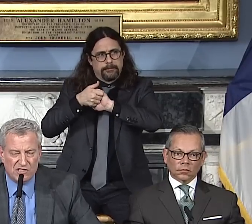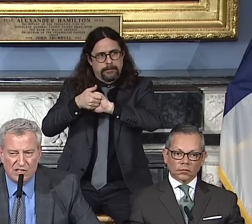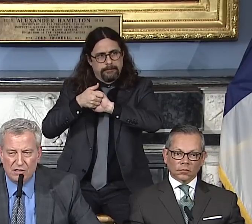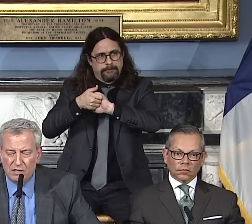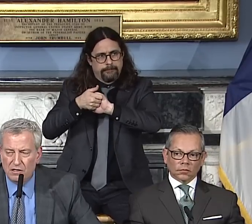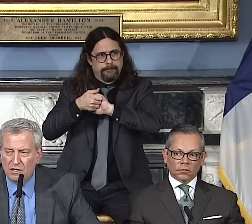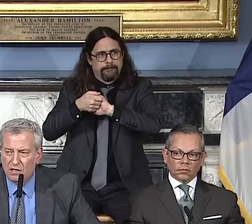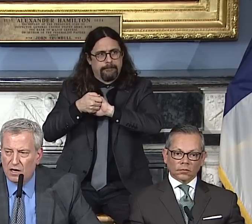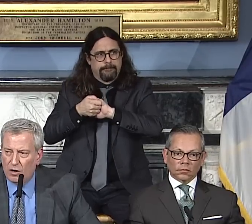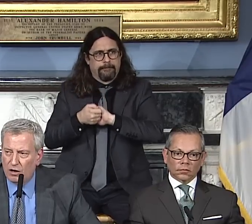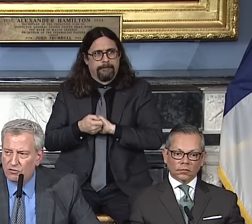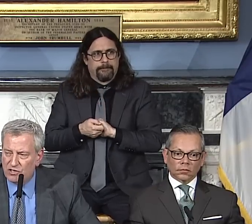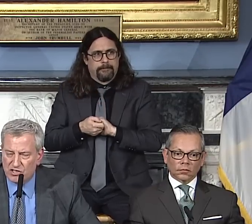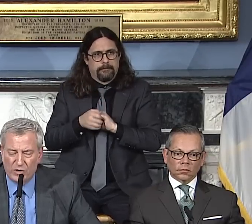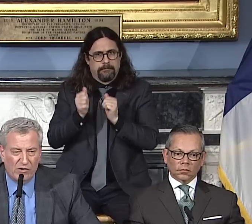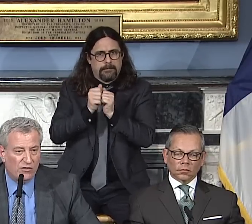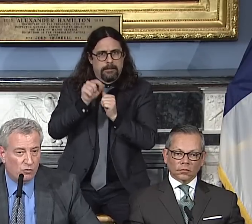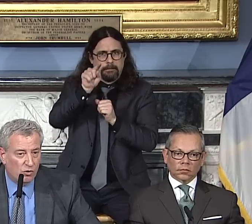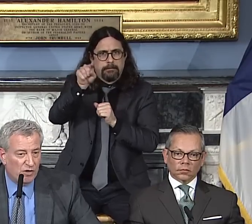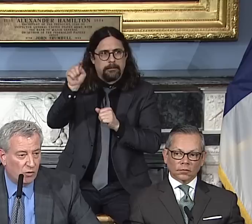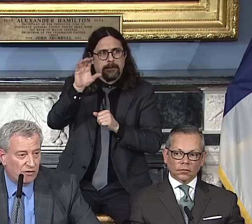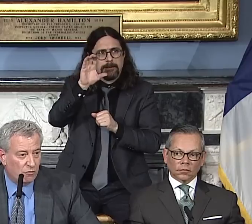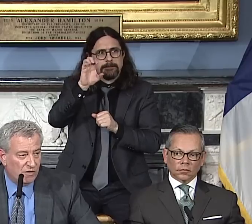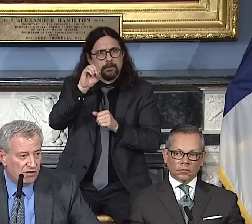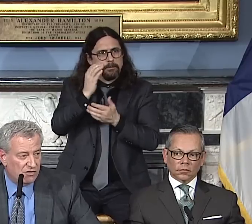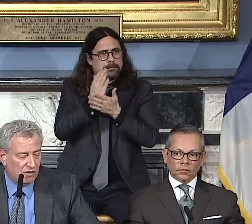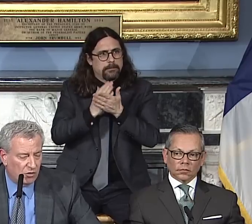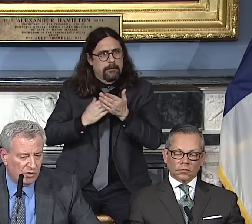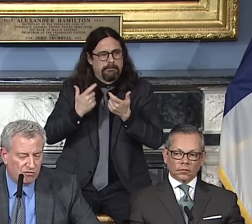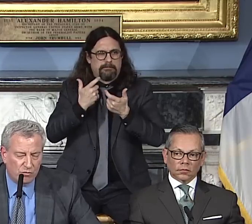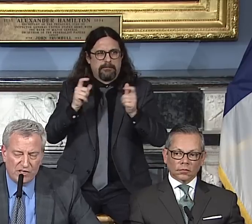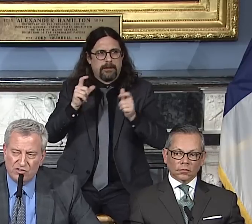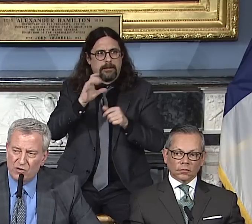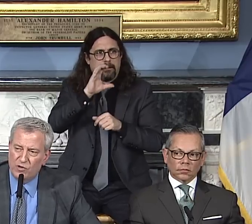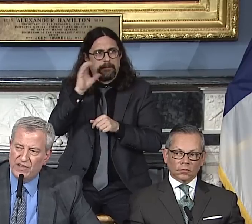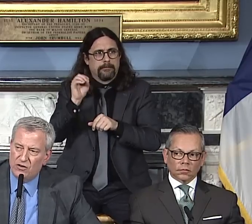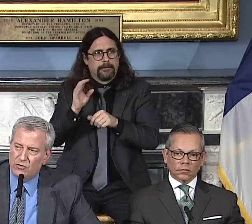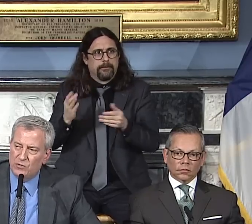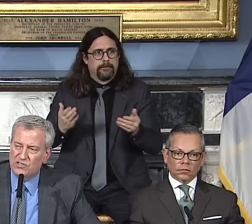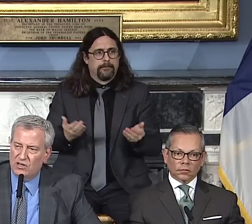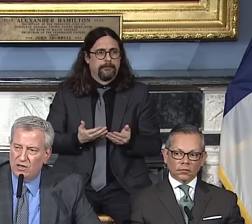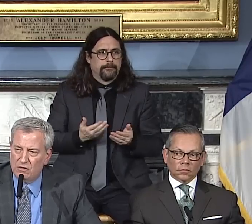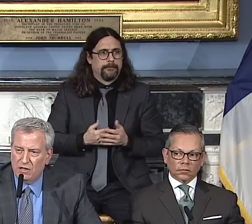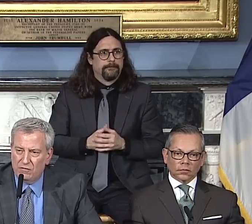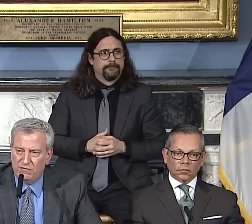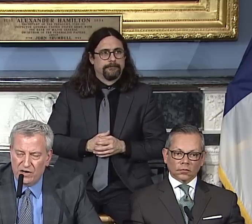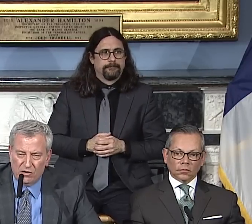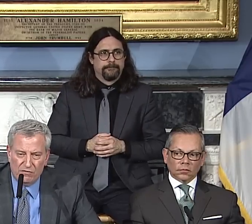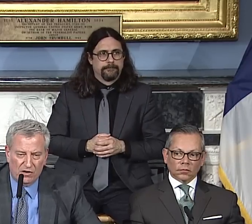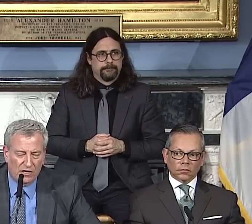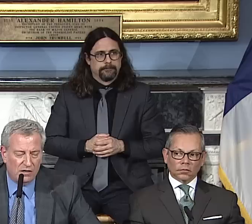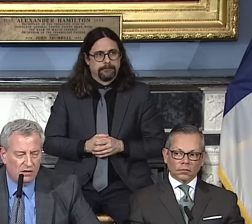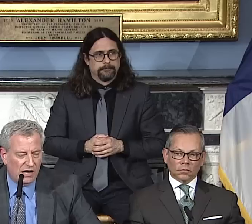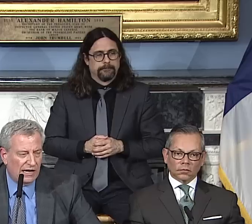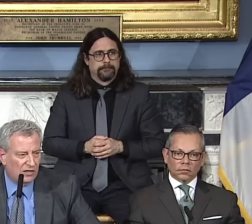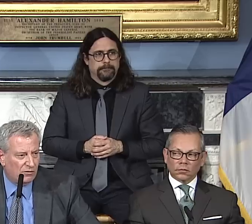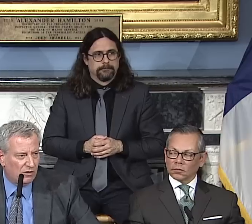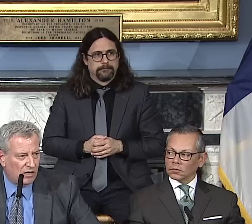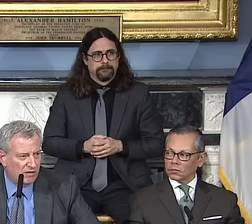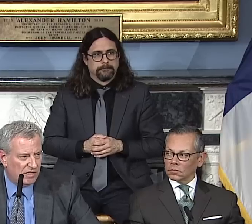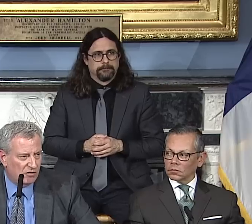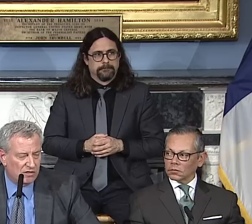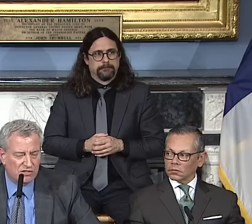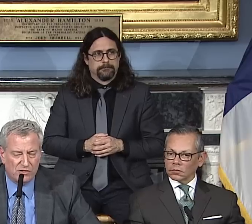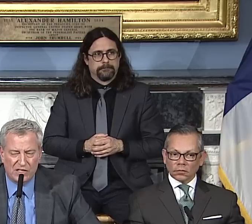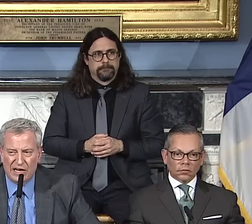in New York City. Just going around the room and going through with each of them what they are doing, we saw a very, very high level